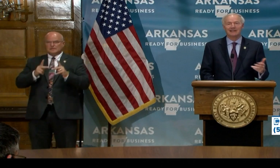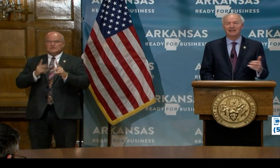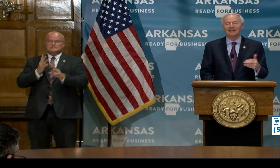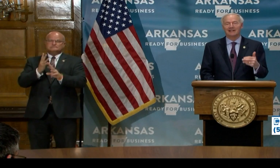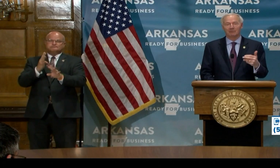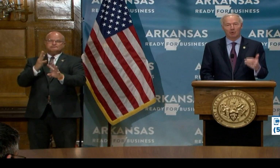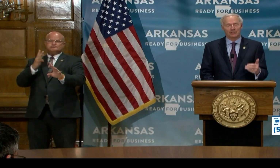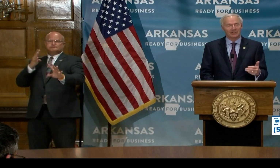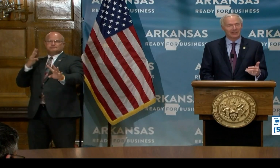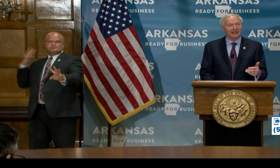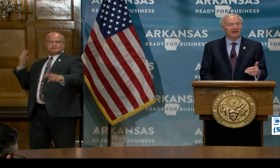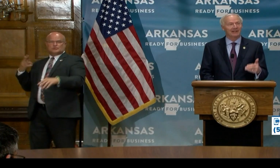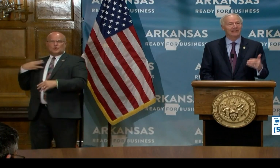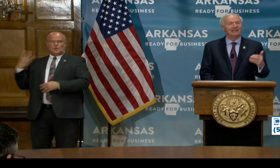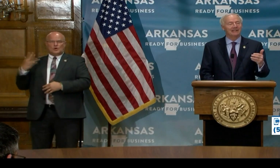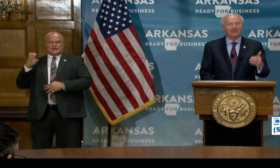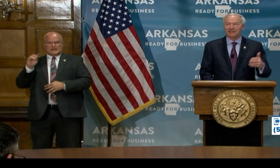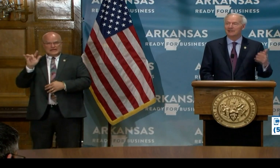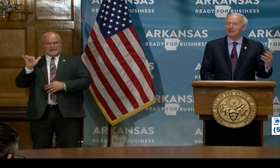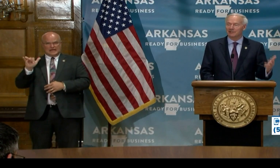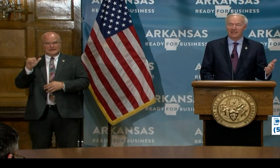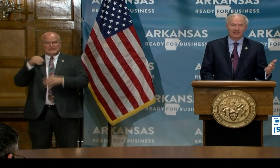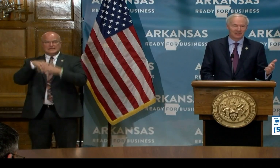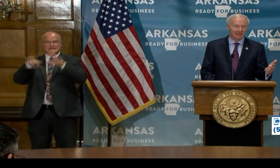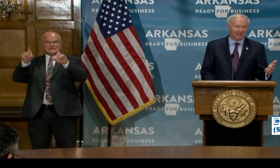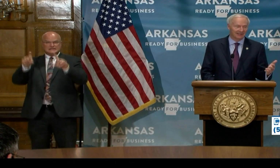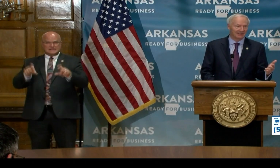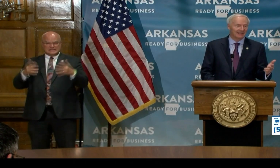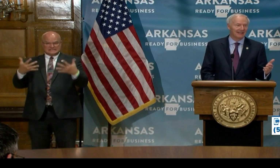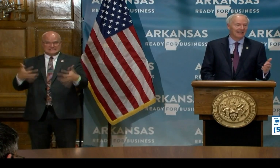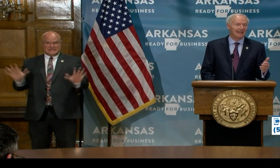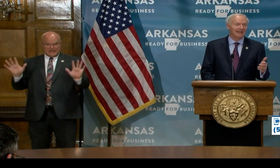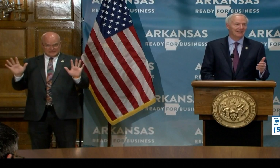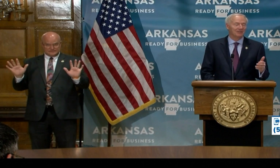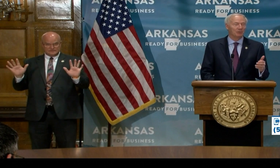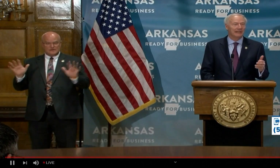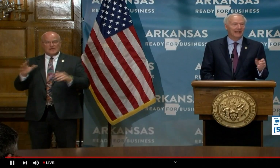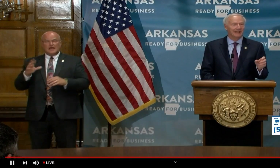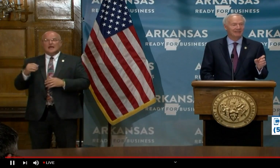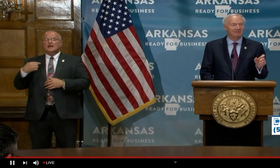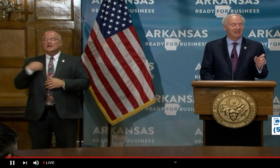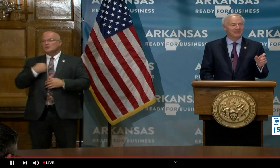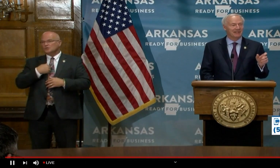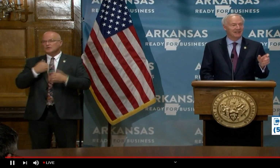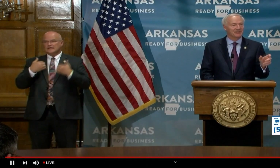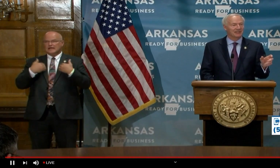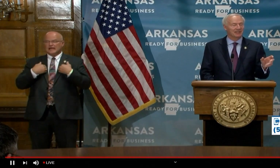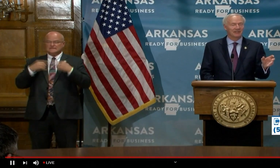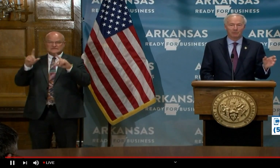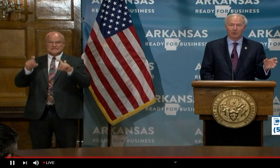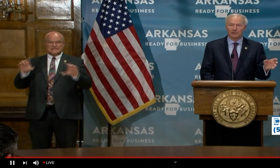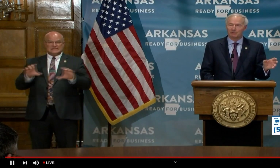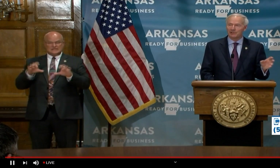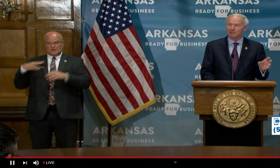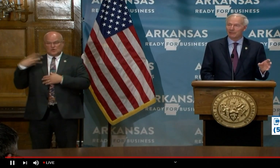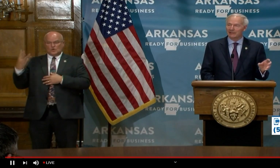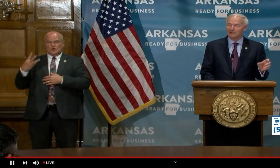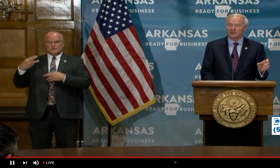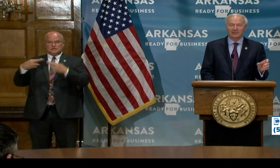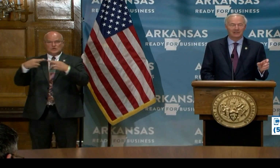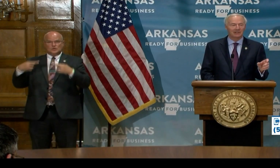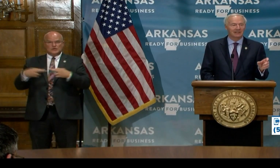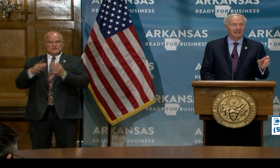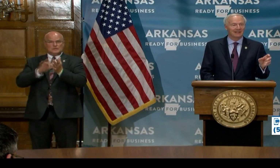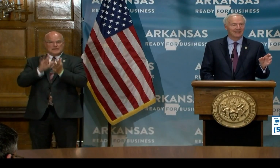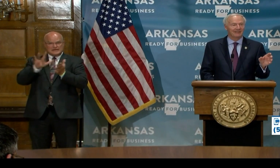line in Washington County to get their tests done. And we have testing done at the Washington Regional